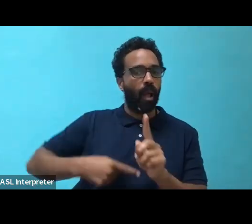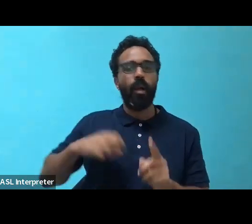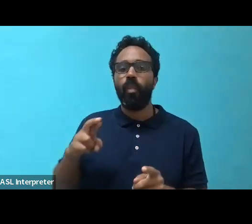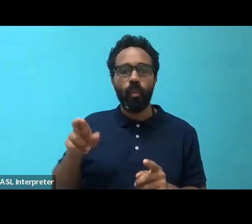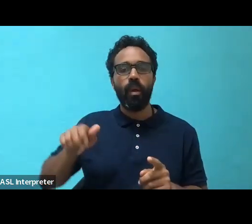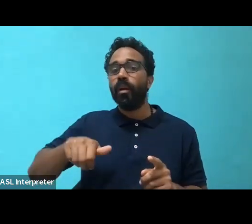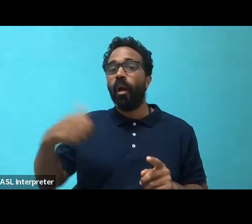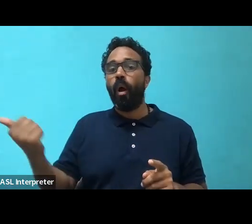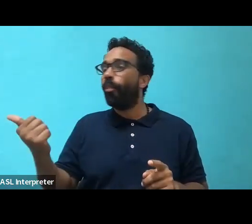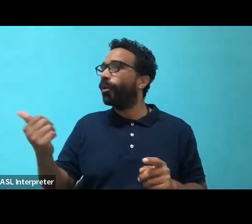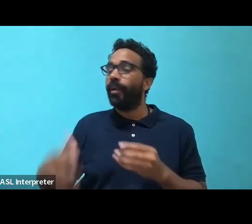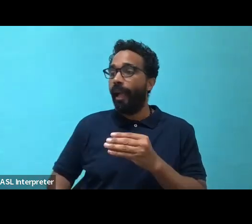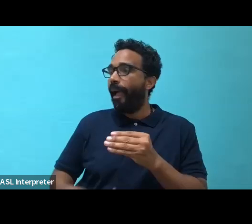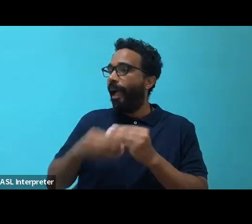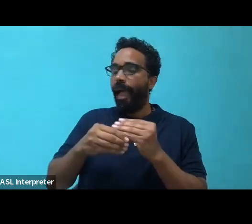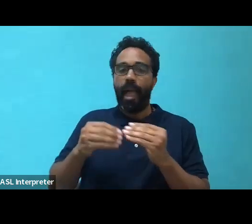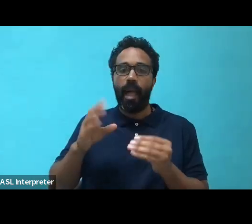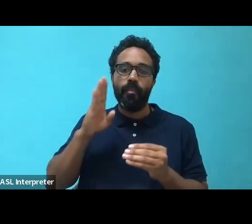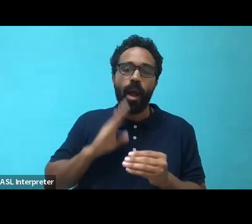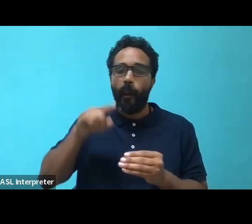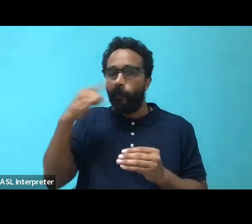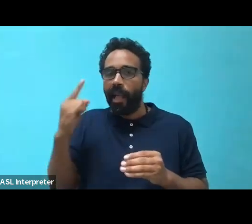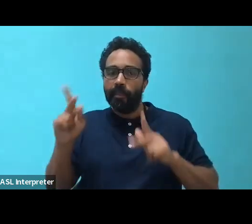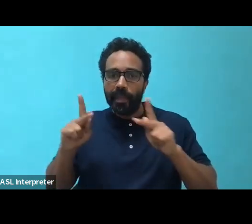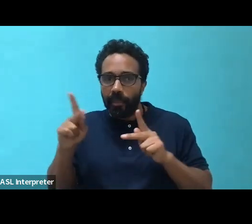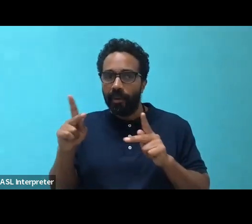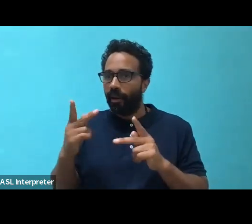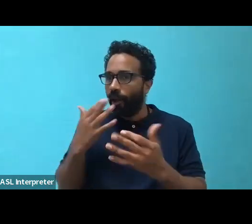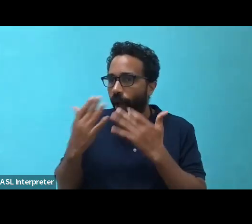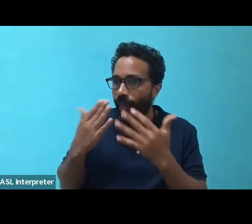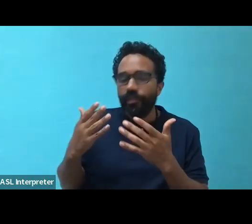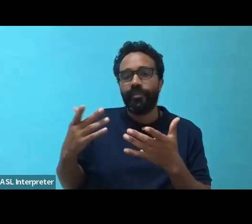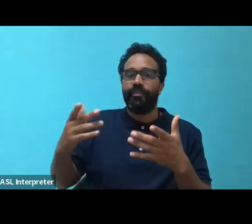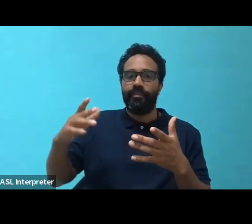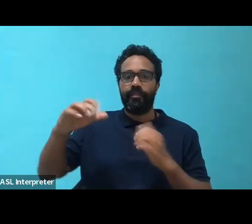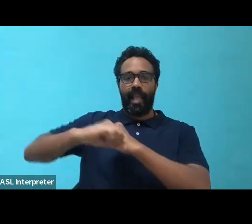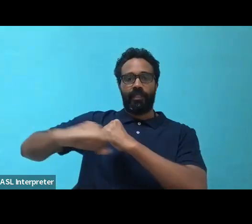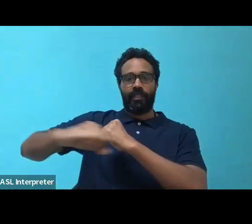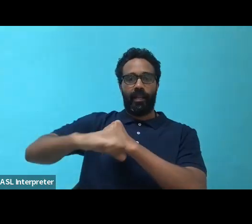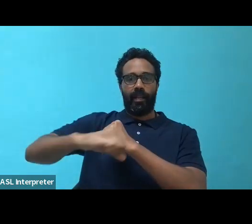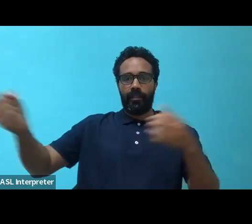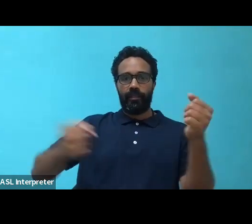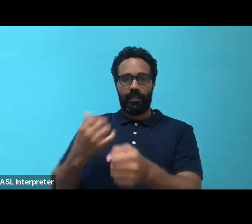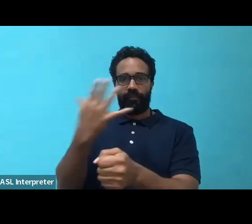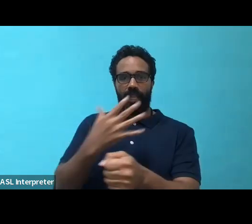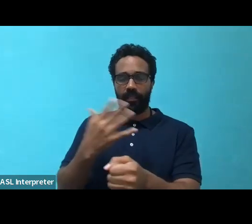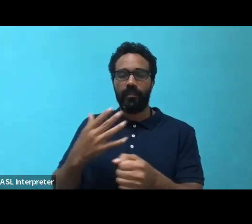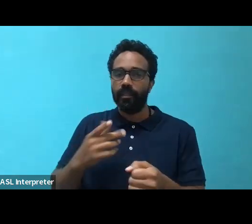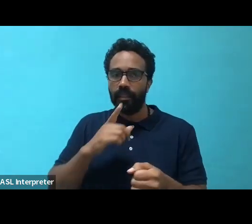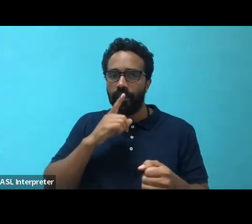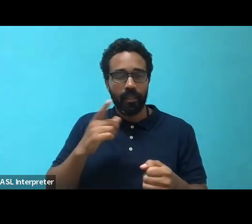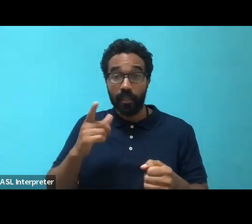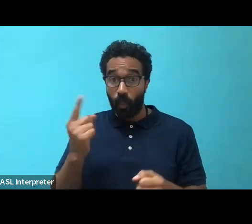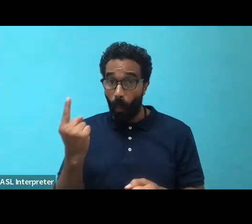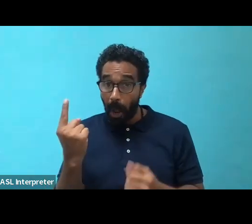your job ads, or issuing statements. It's all of those things, but it's really incorporating it,